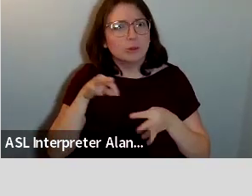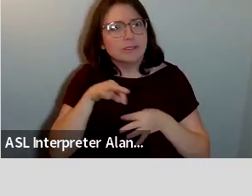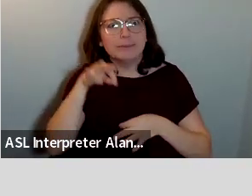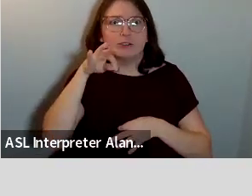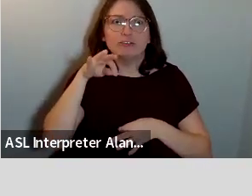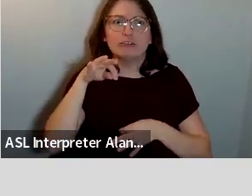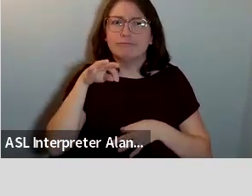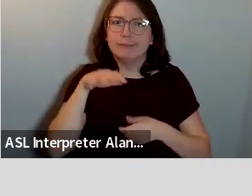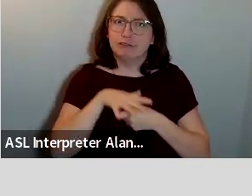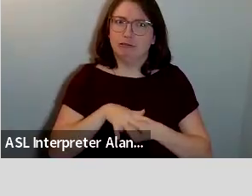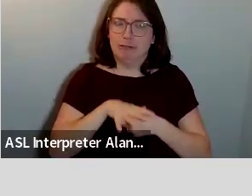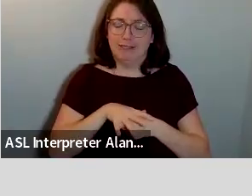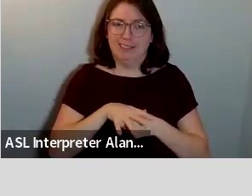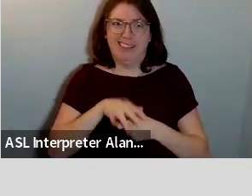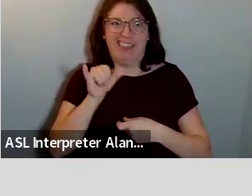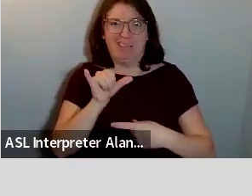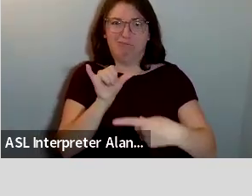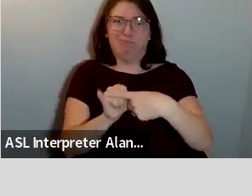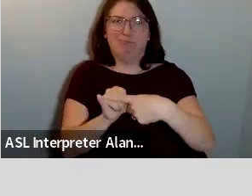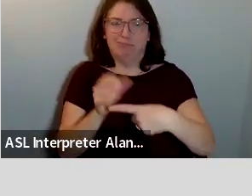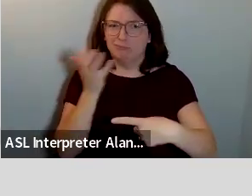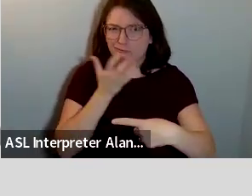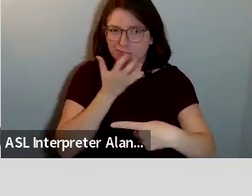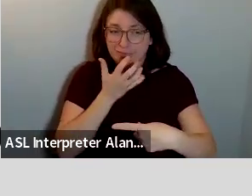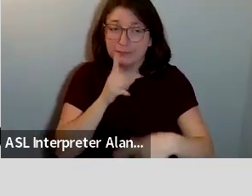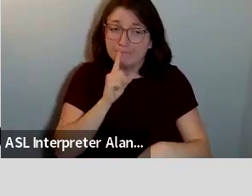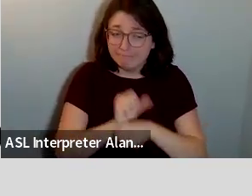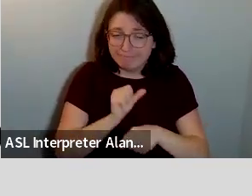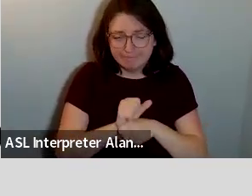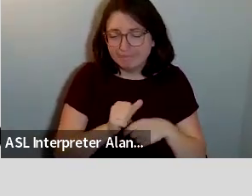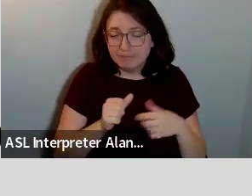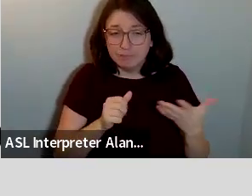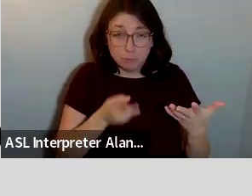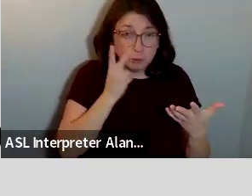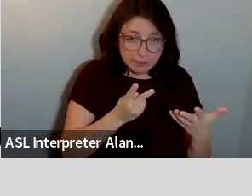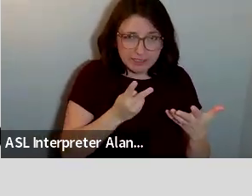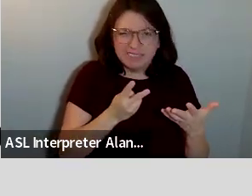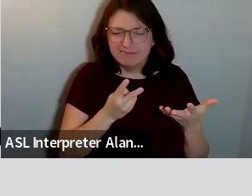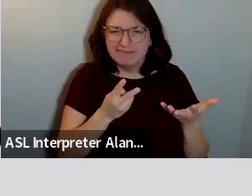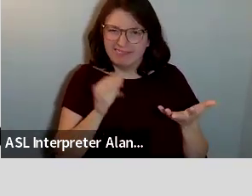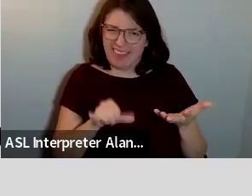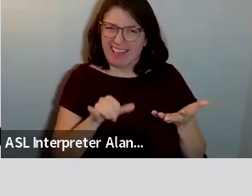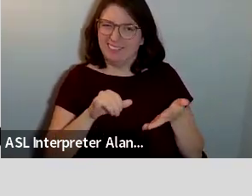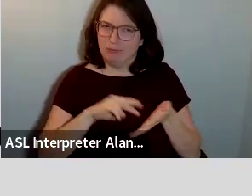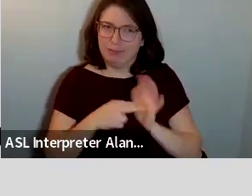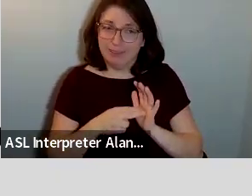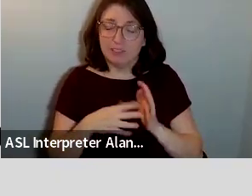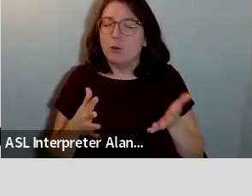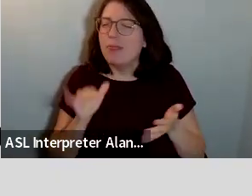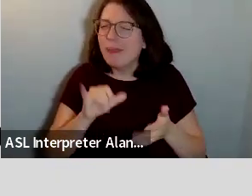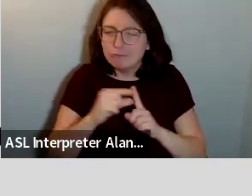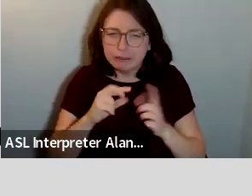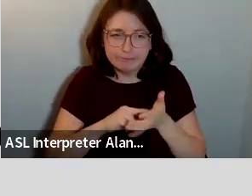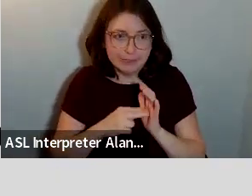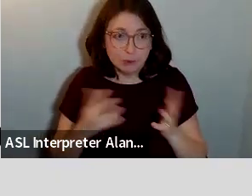it's a big word. It is what it looks like. And what I mean by that word is any